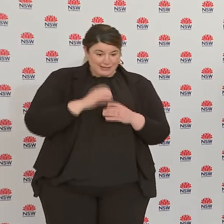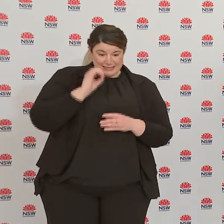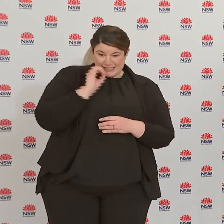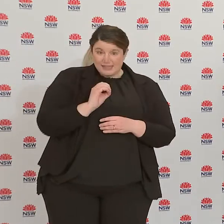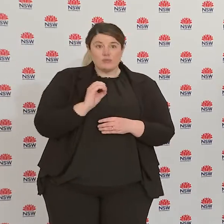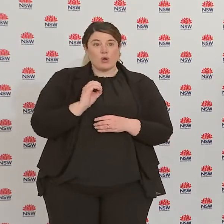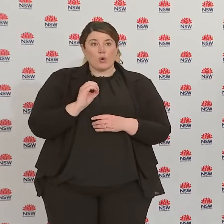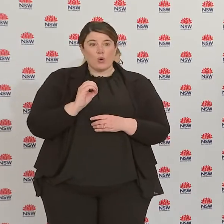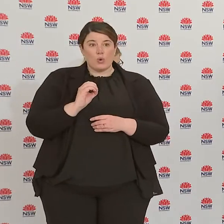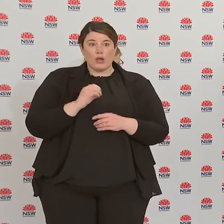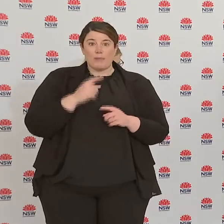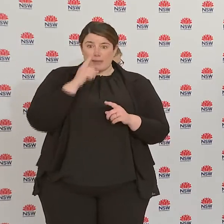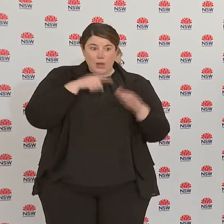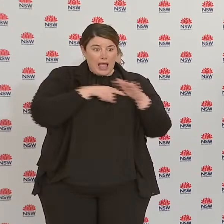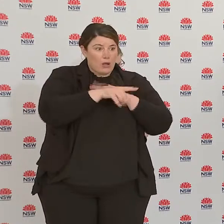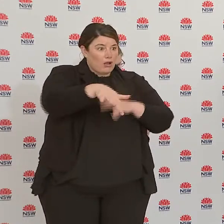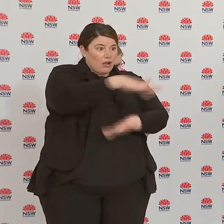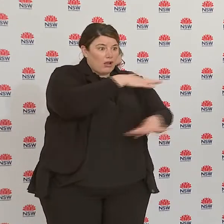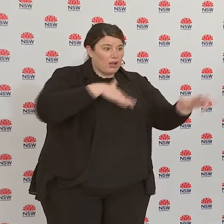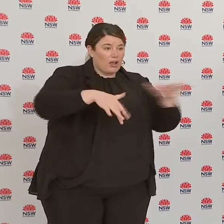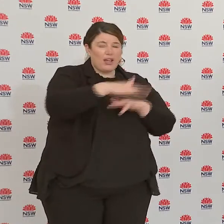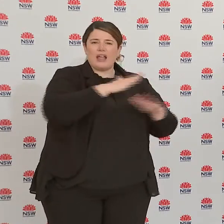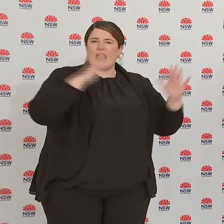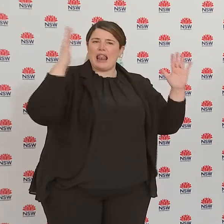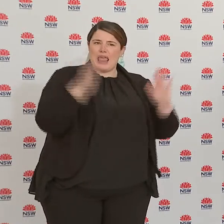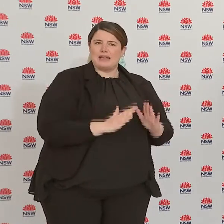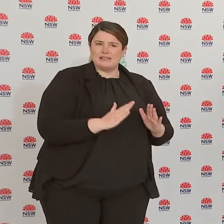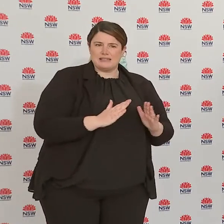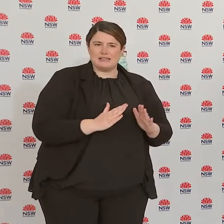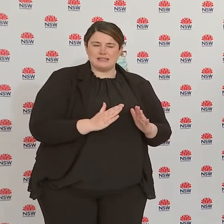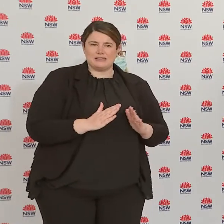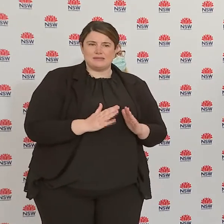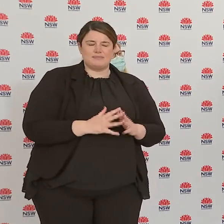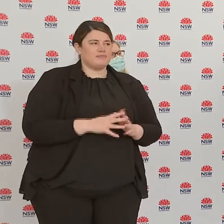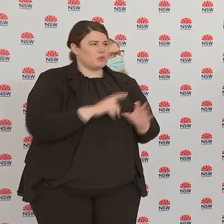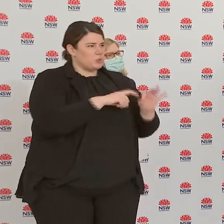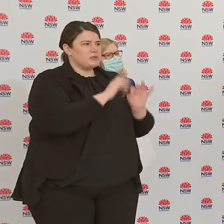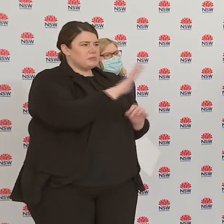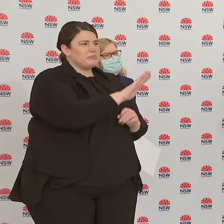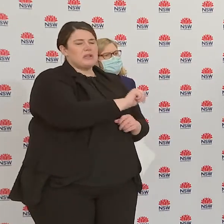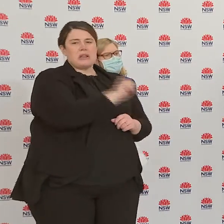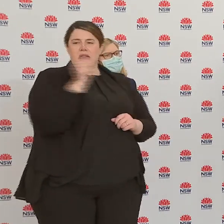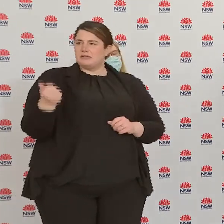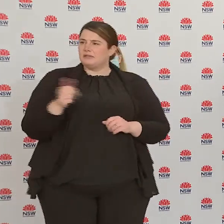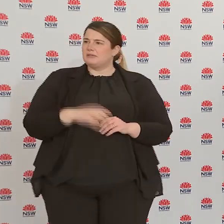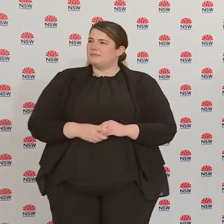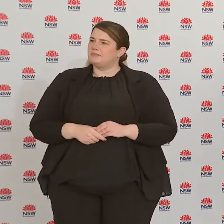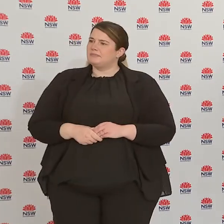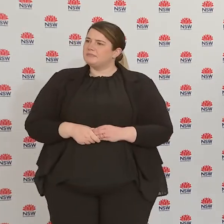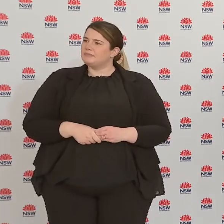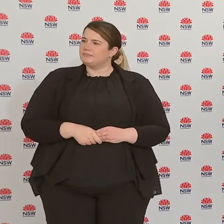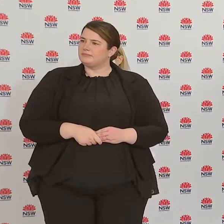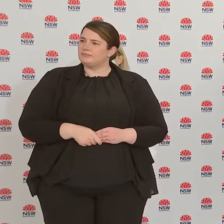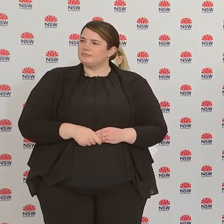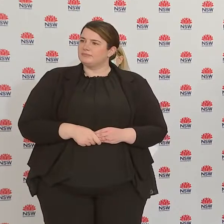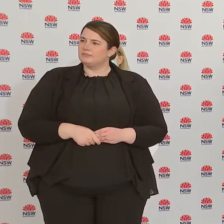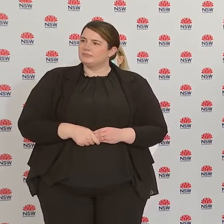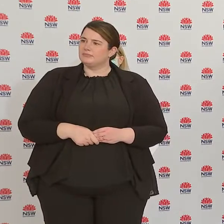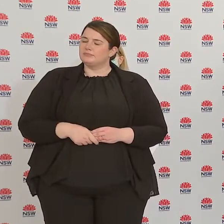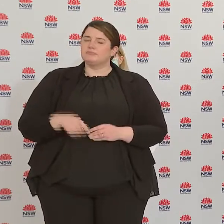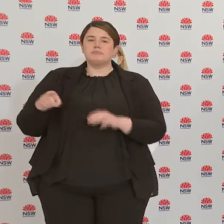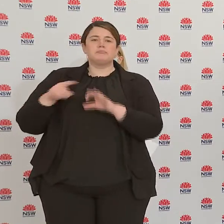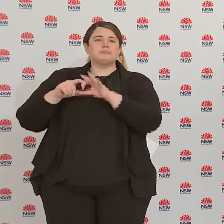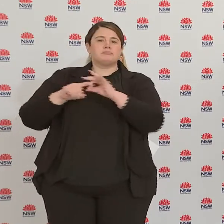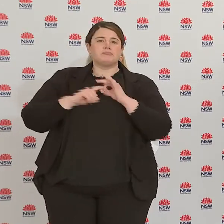infectious in the community helps all of us. Just on the 5 million, I'll let someone else have a question. Yeah. You mentioned the 80%